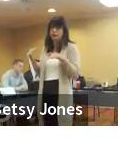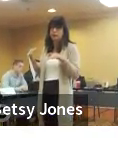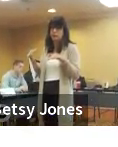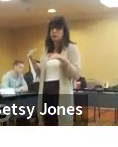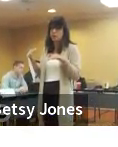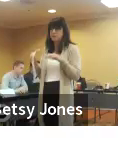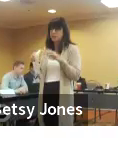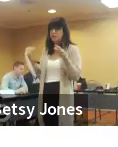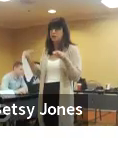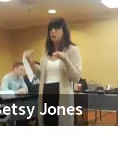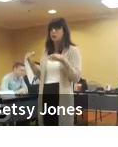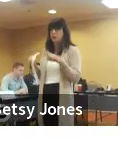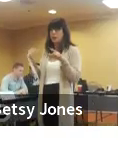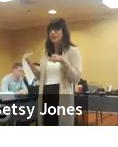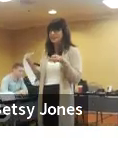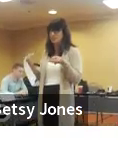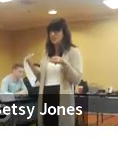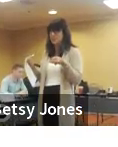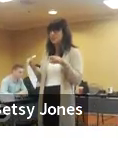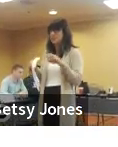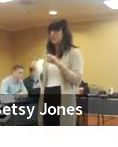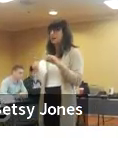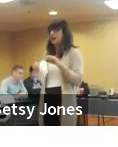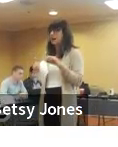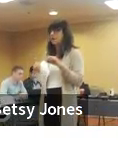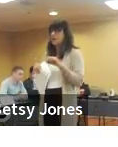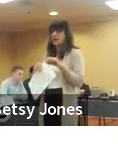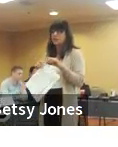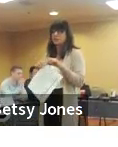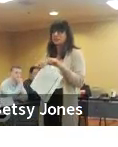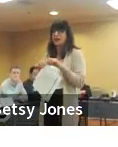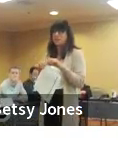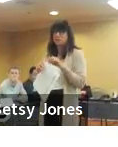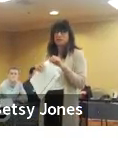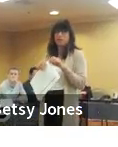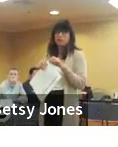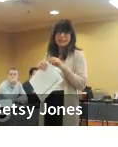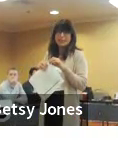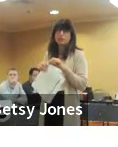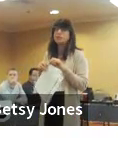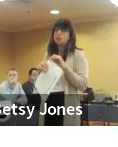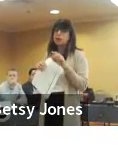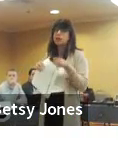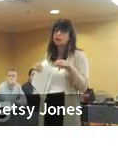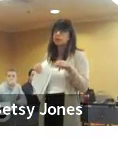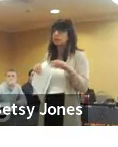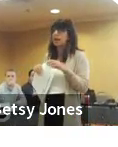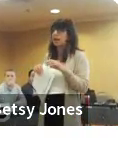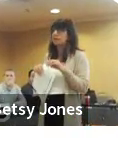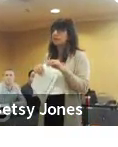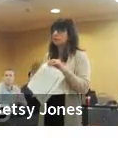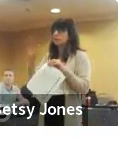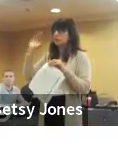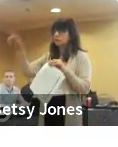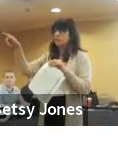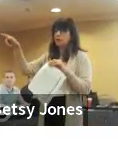at 11 with them because they've all come a long way to be with us. And have very busy schedules. So we're going to go ahead and start